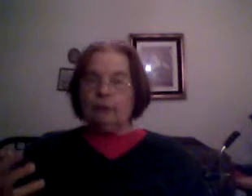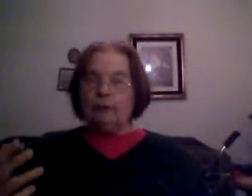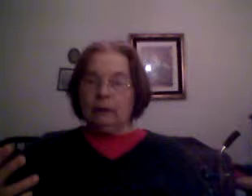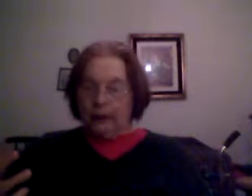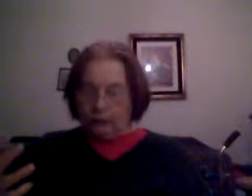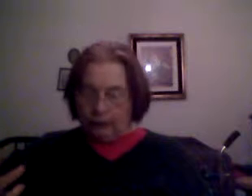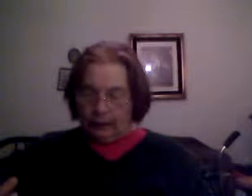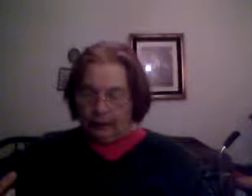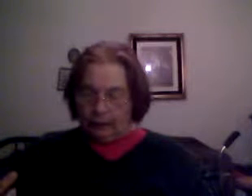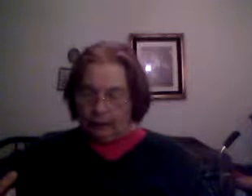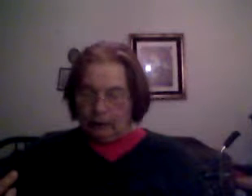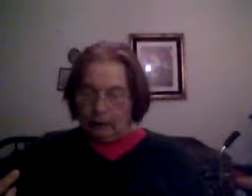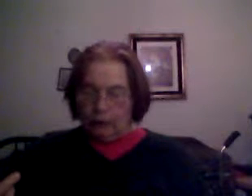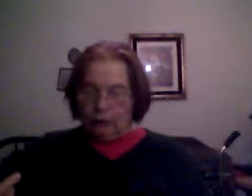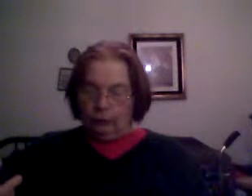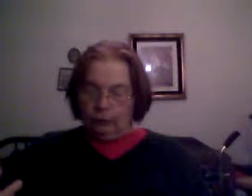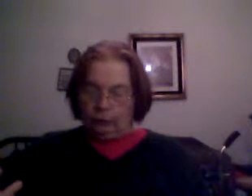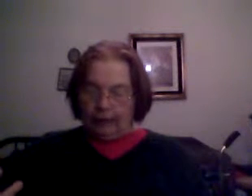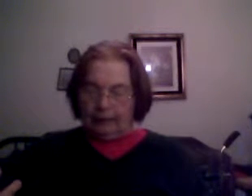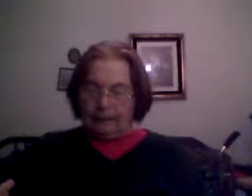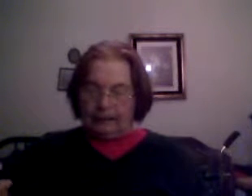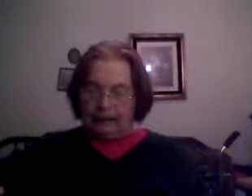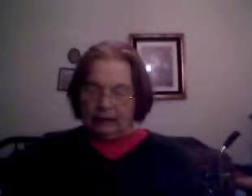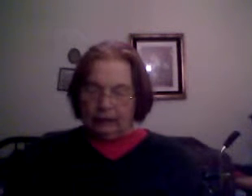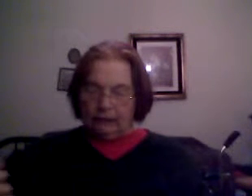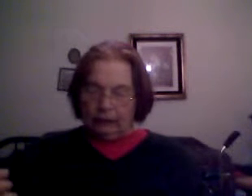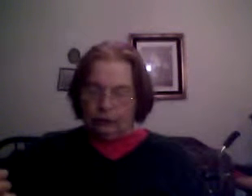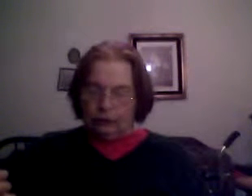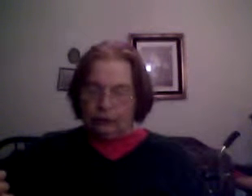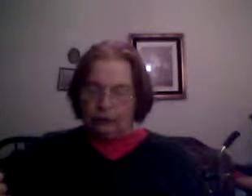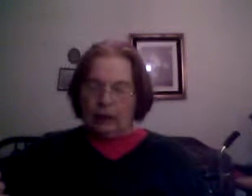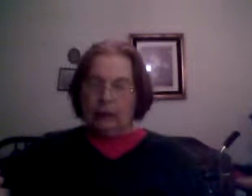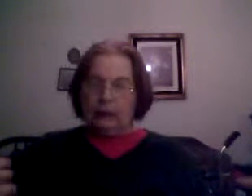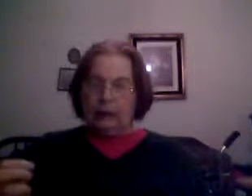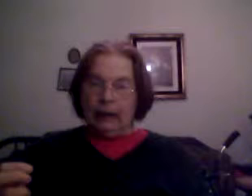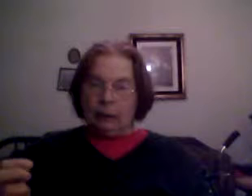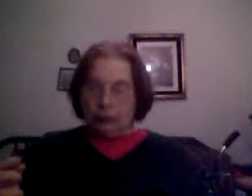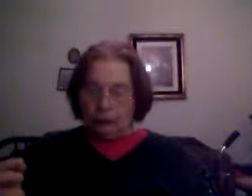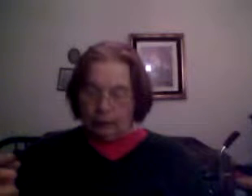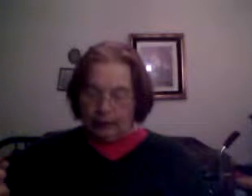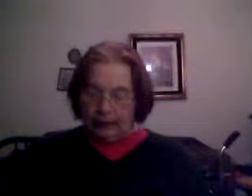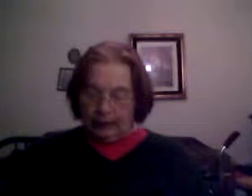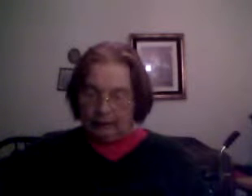descriptive classifiers to describe distinctive features, attachments, or